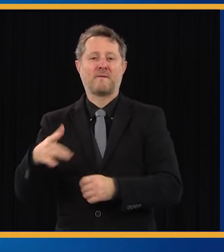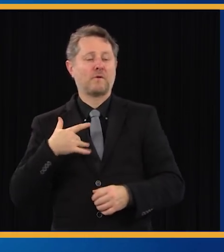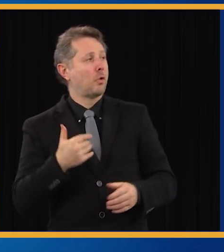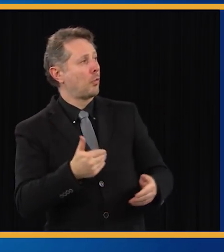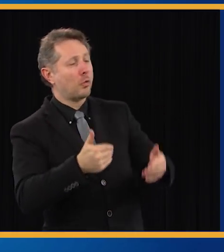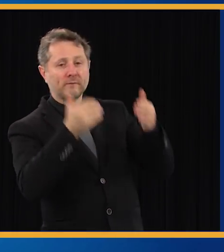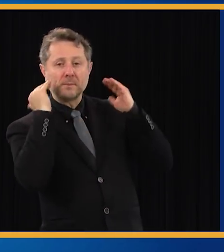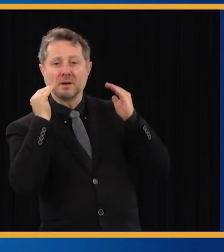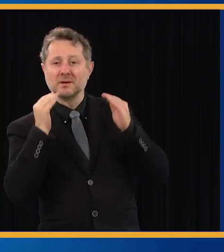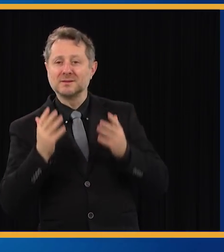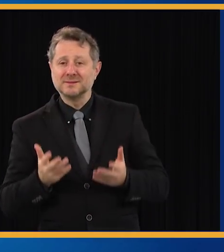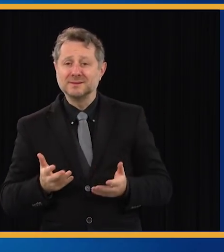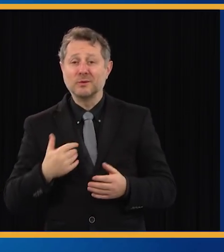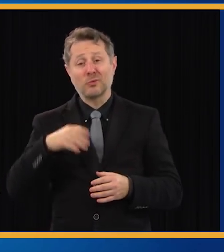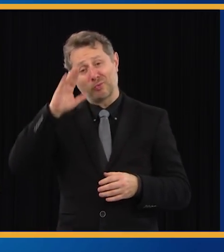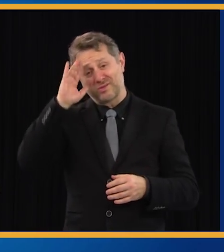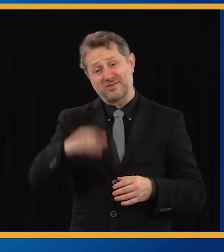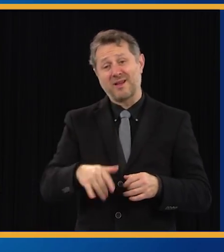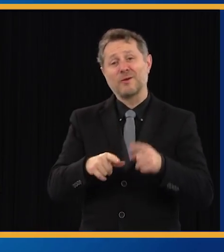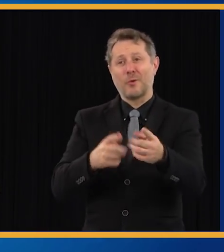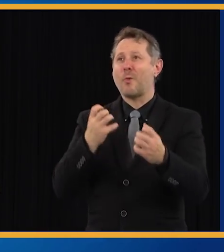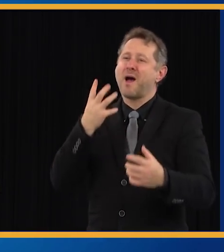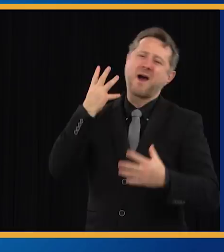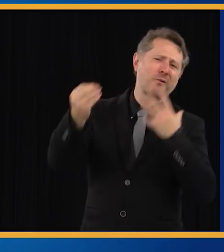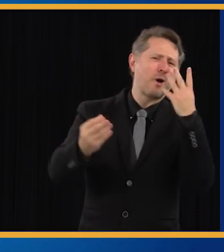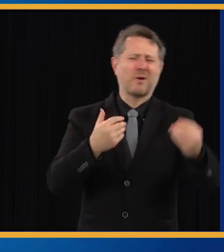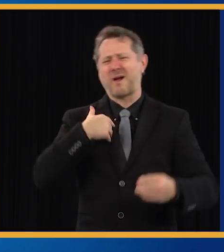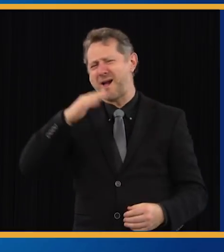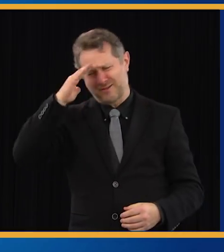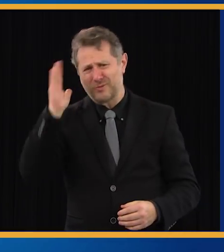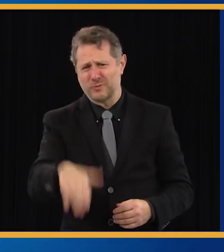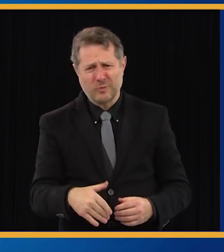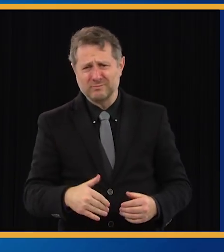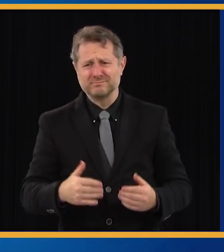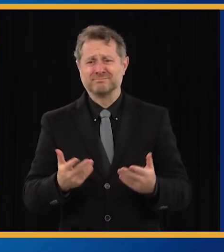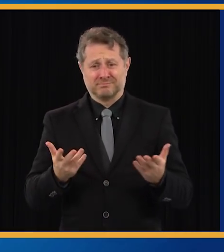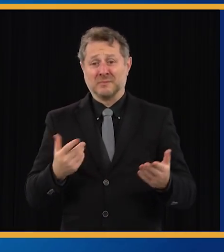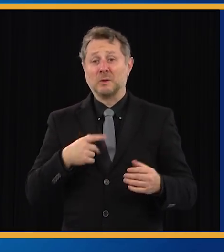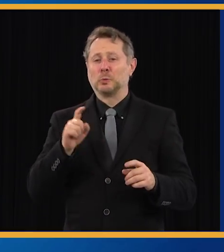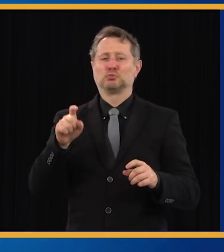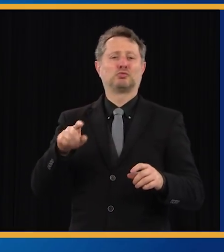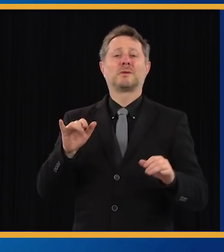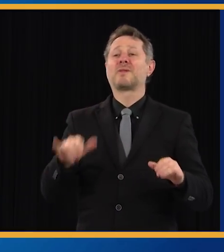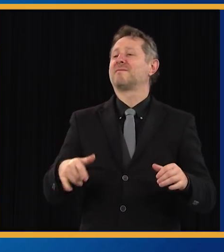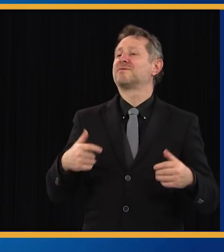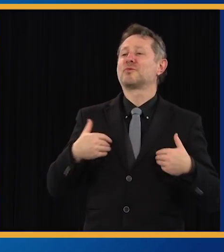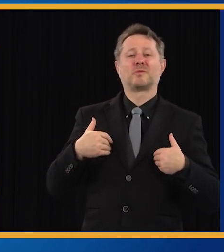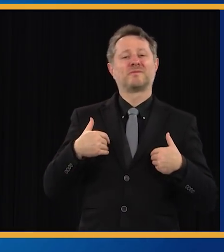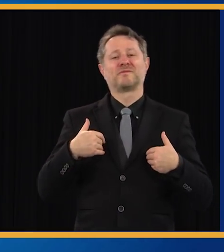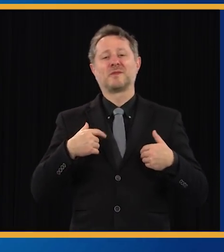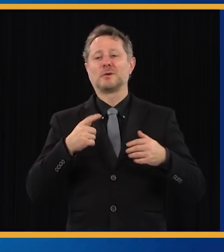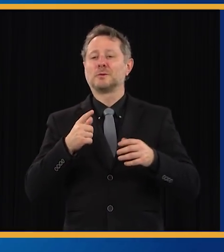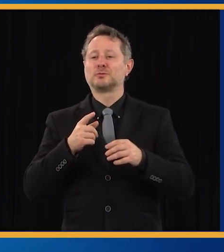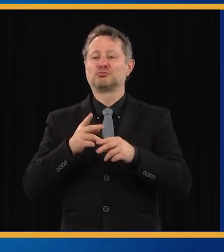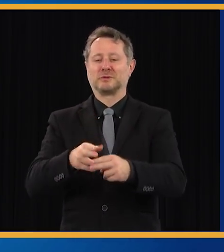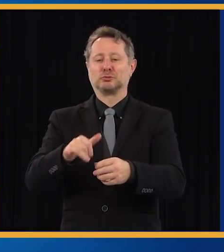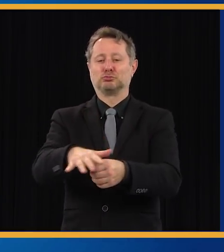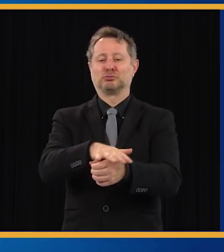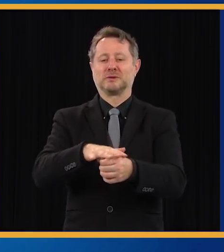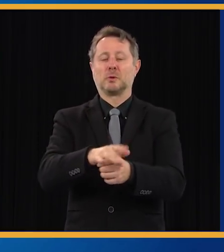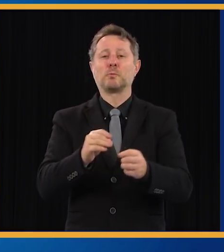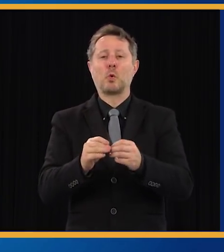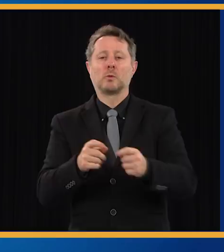they're looking for something to do. And then we need a regional control room, I call it. We have to be monitoring